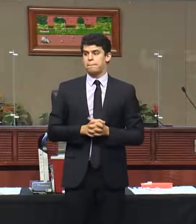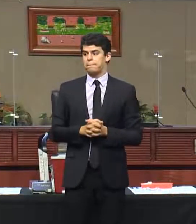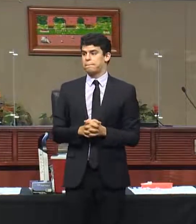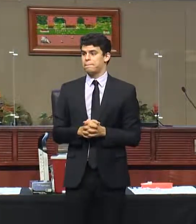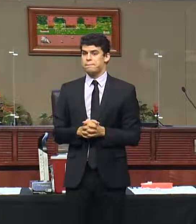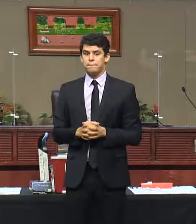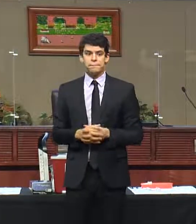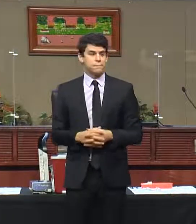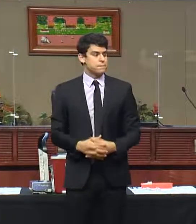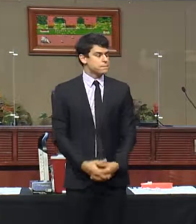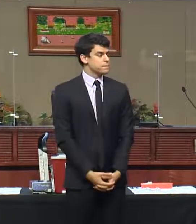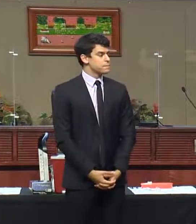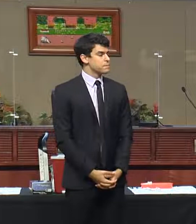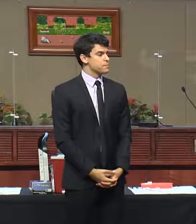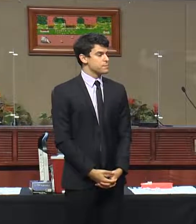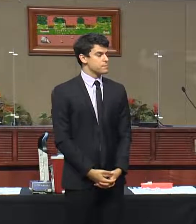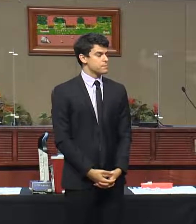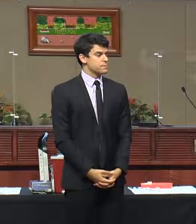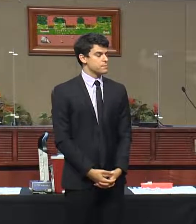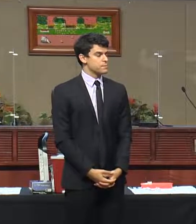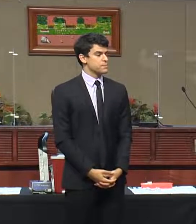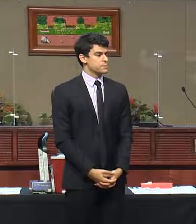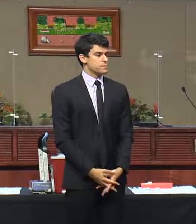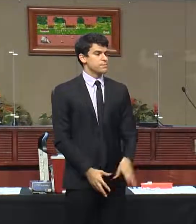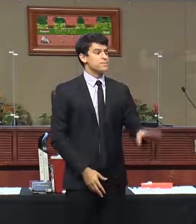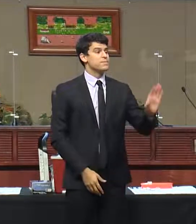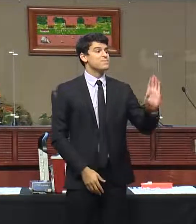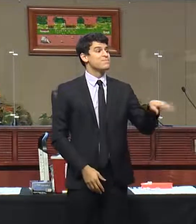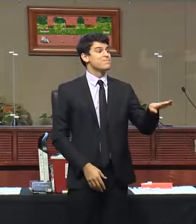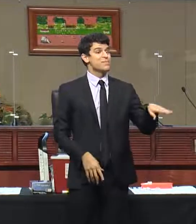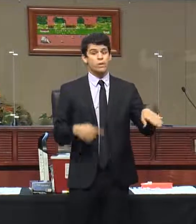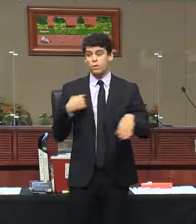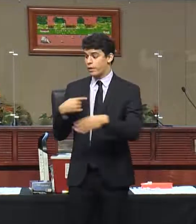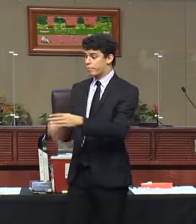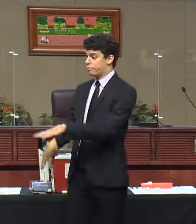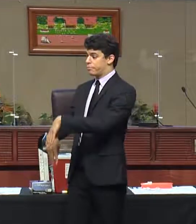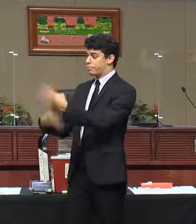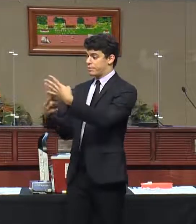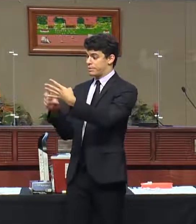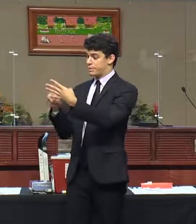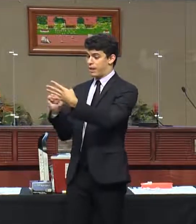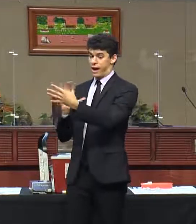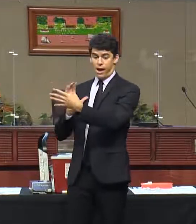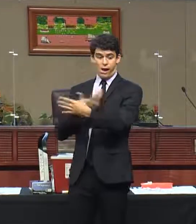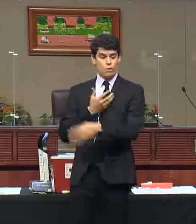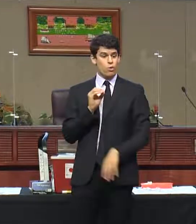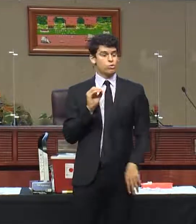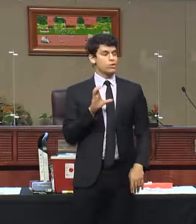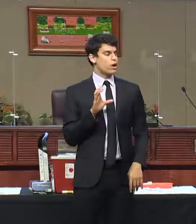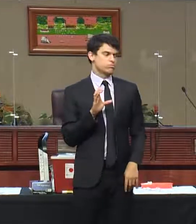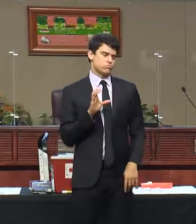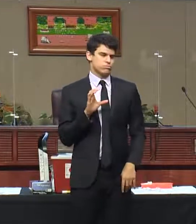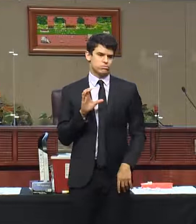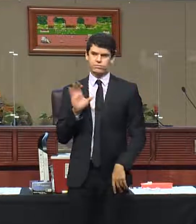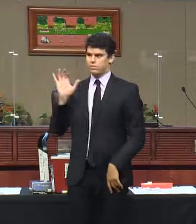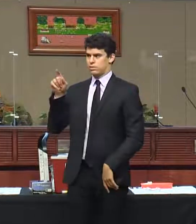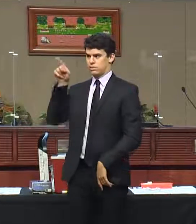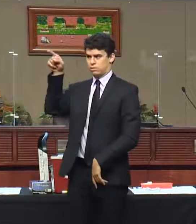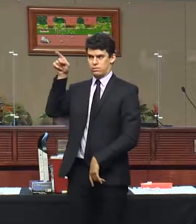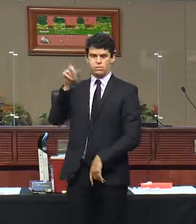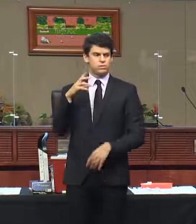So we don't, in other words, we don't keep the data. It's not our data, it's the Department of Health's data that we access.